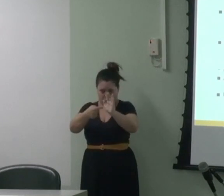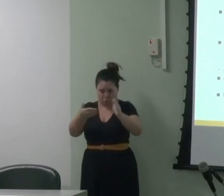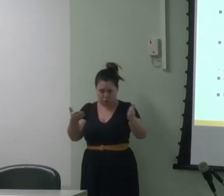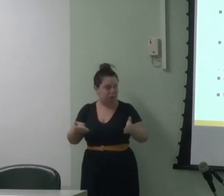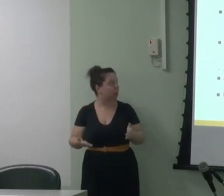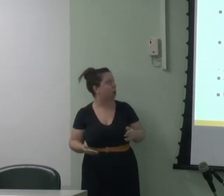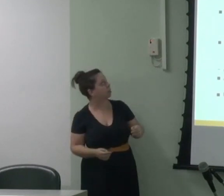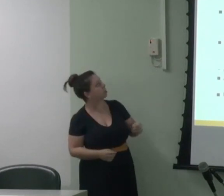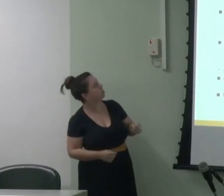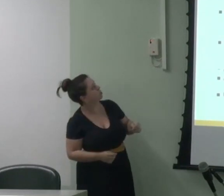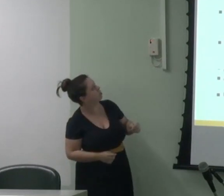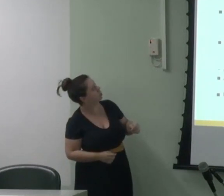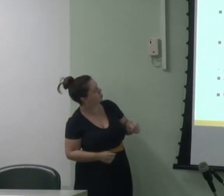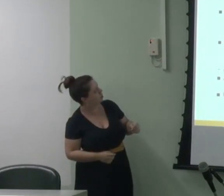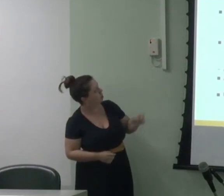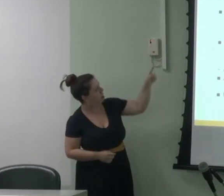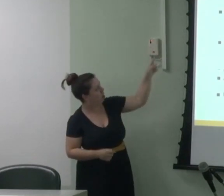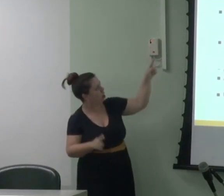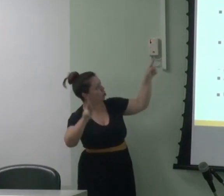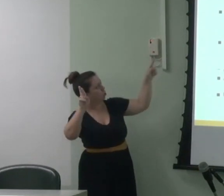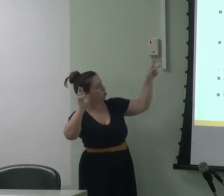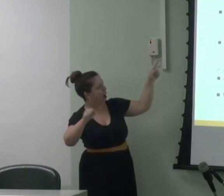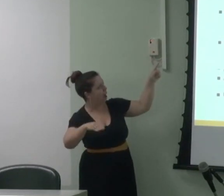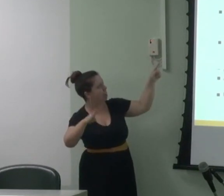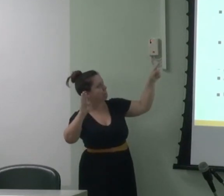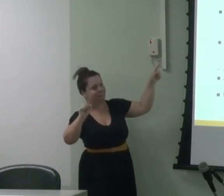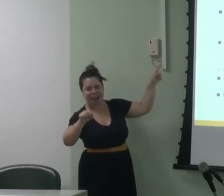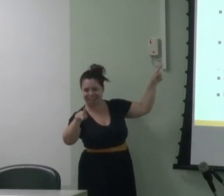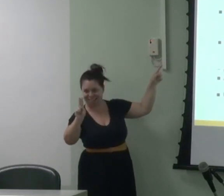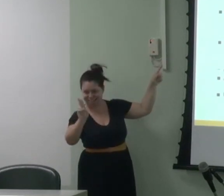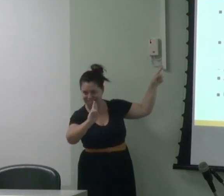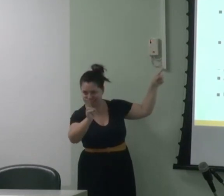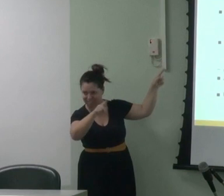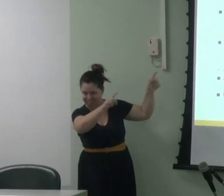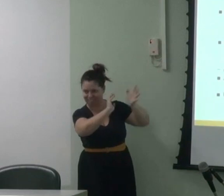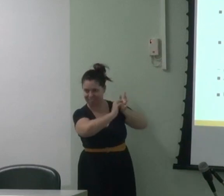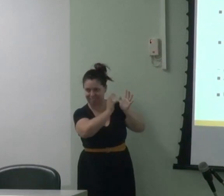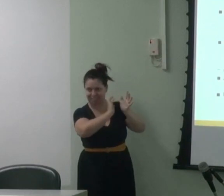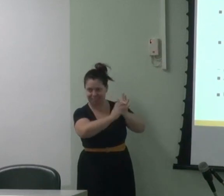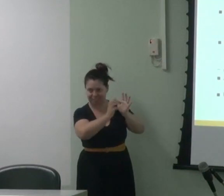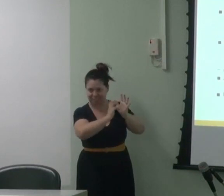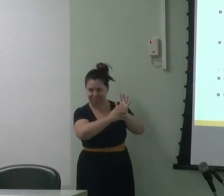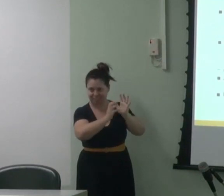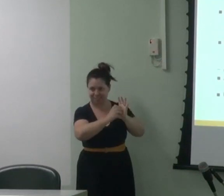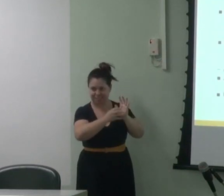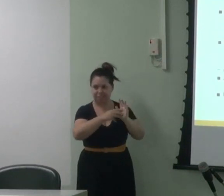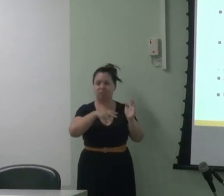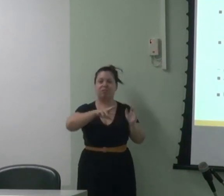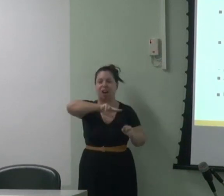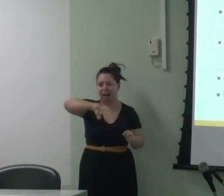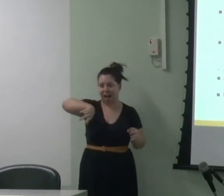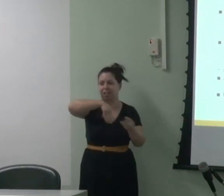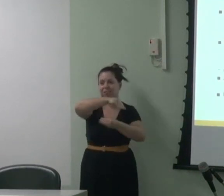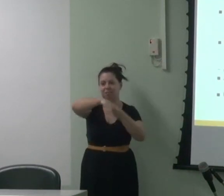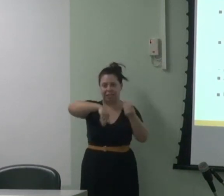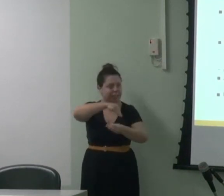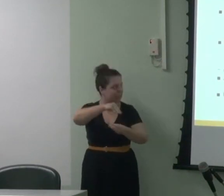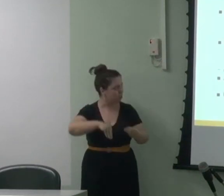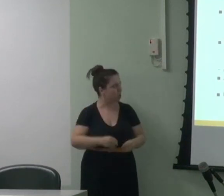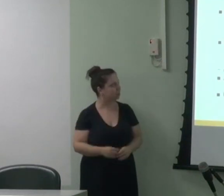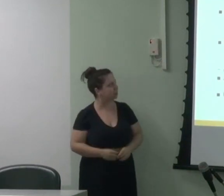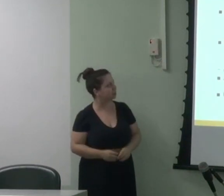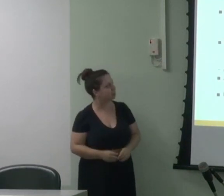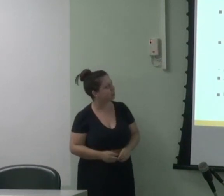VALS, and a more focused atlas of Pidgin and Creole language structures. And there are also efforts in